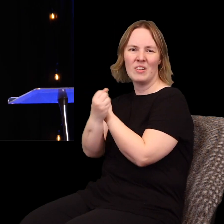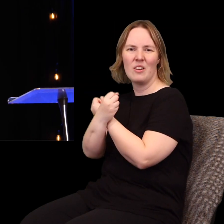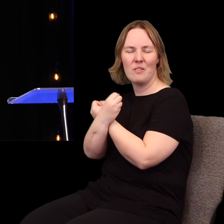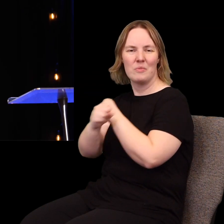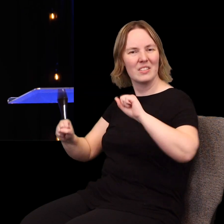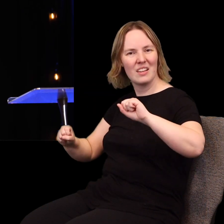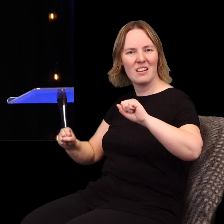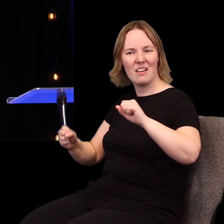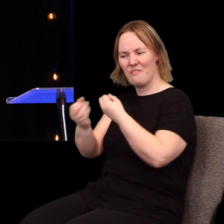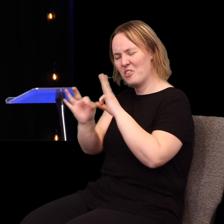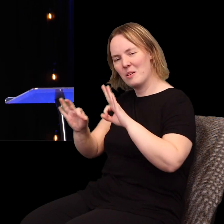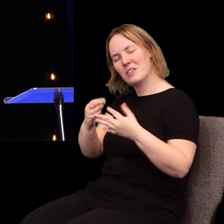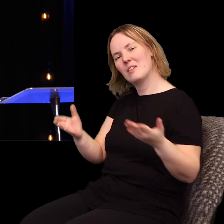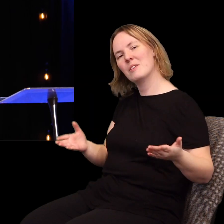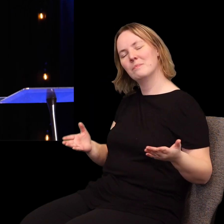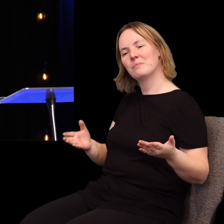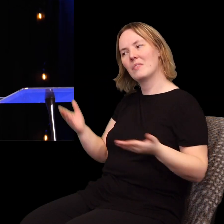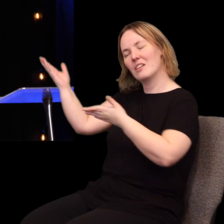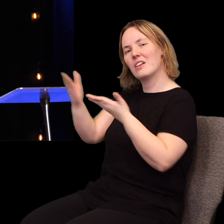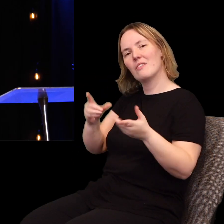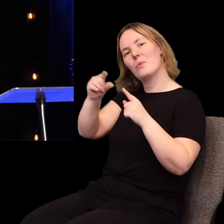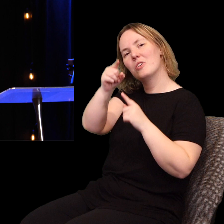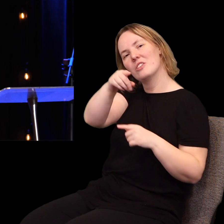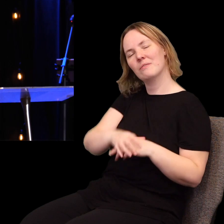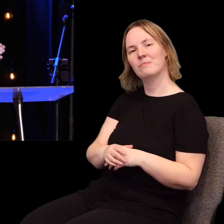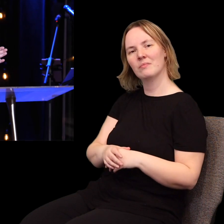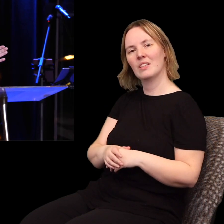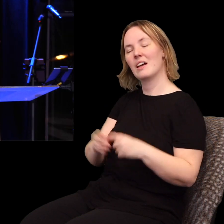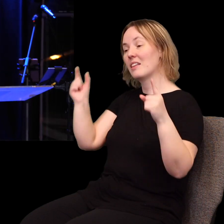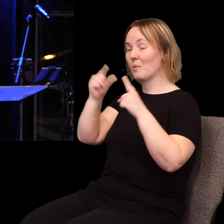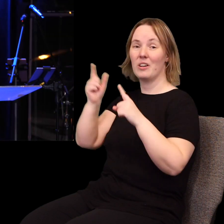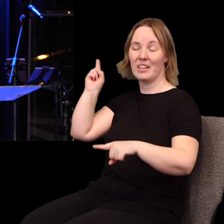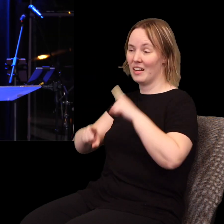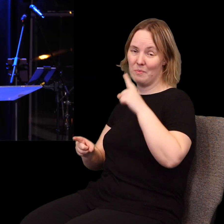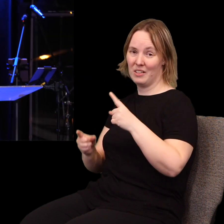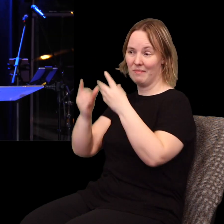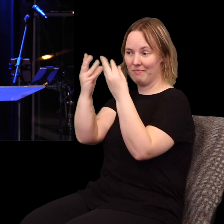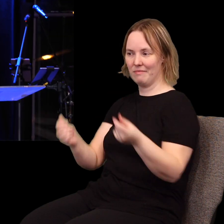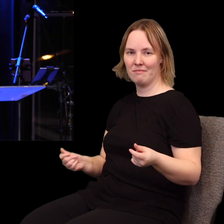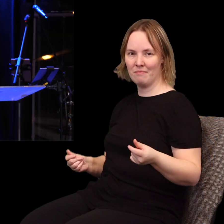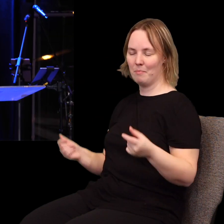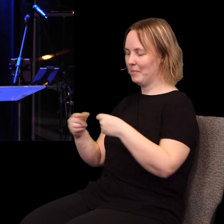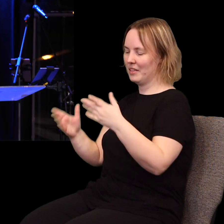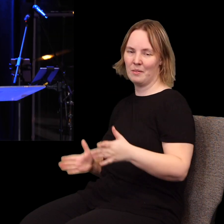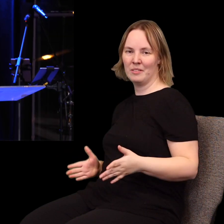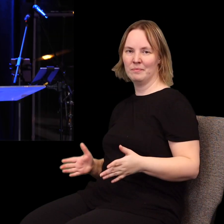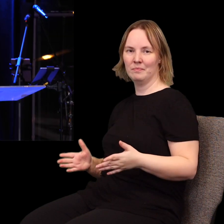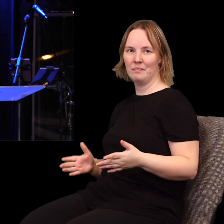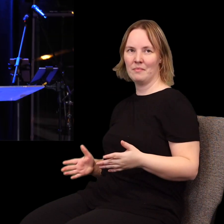release to something, I want to change something, he says, I'll give a word to you. And that word cannot be extinguished by the